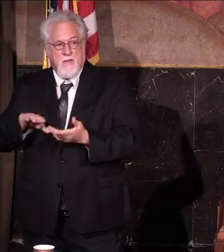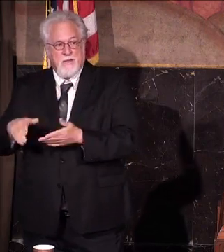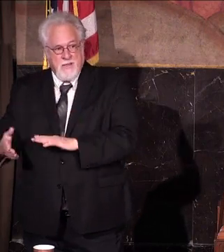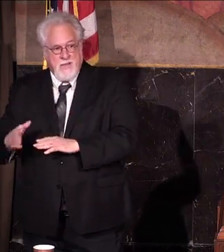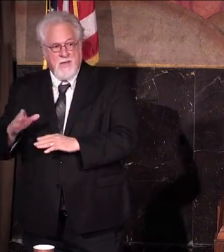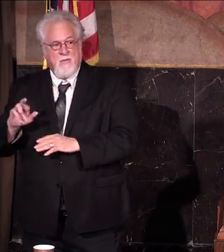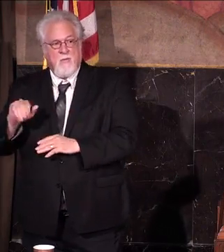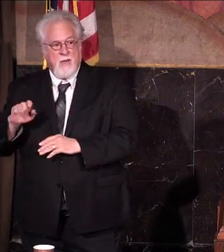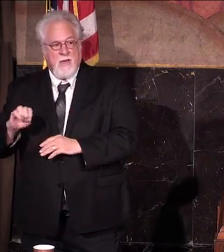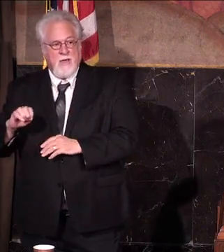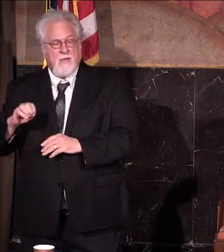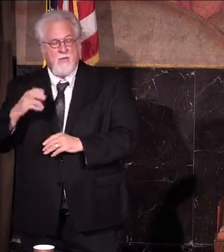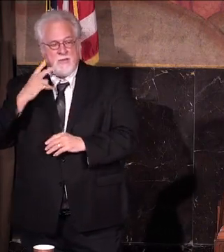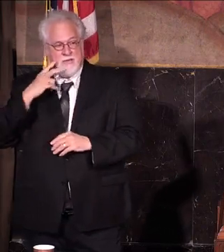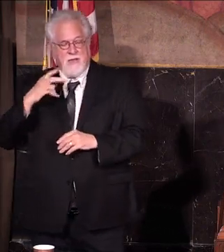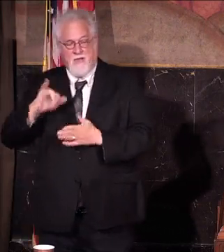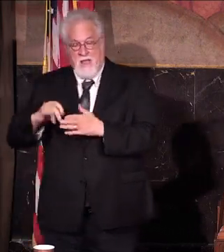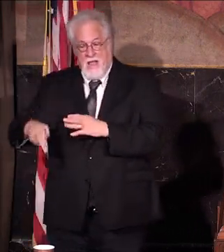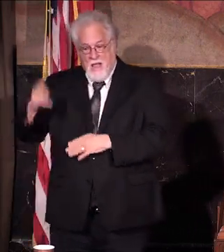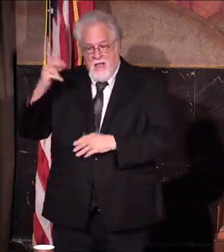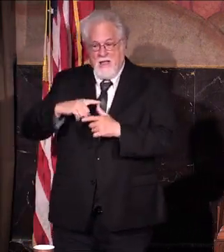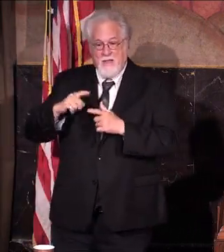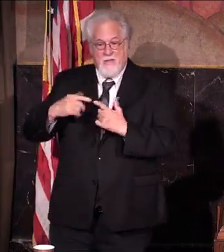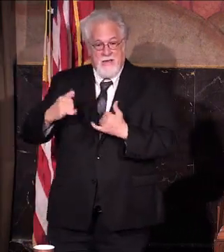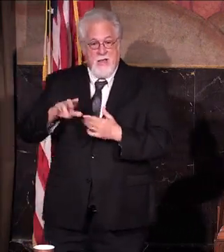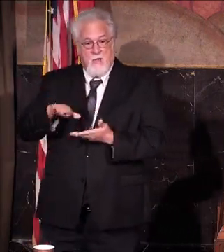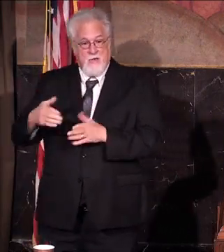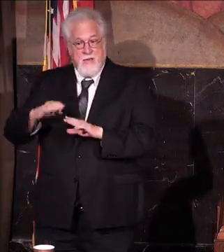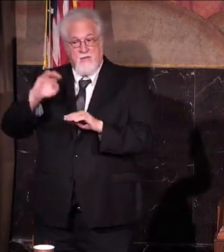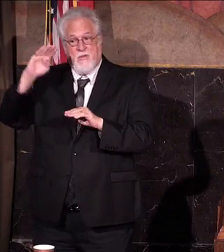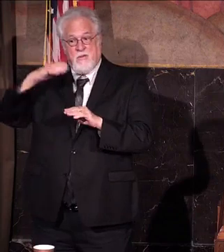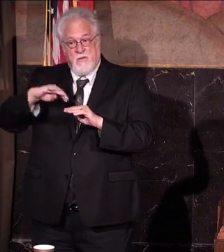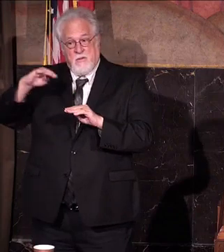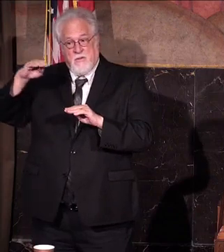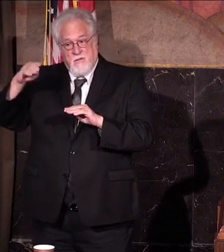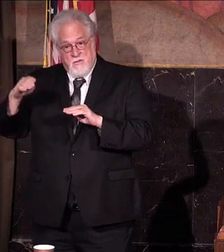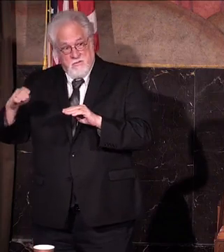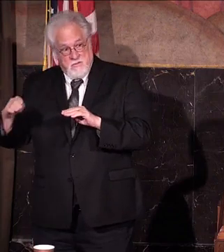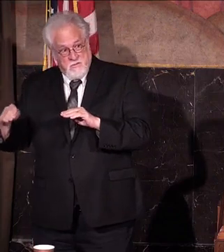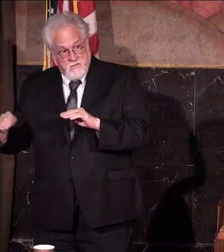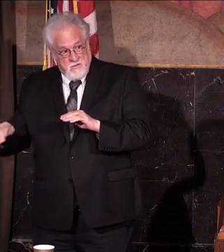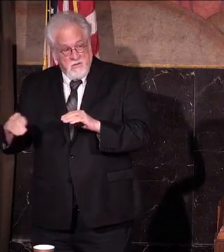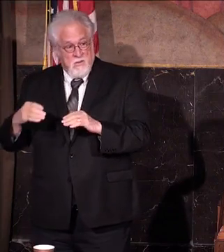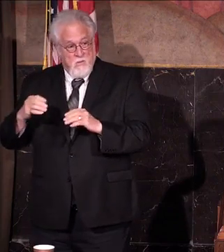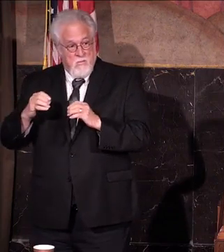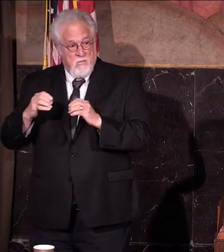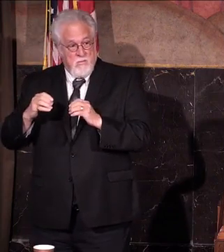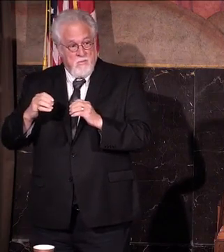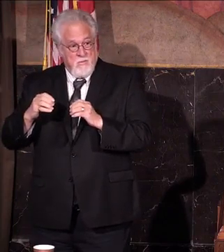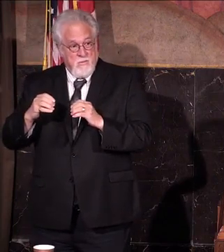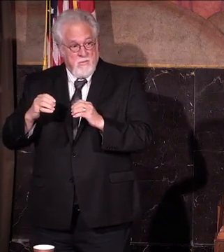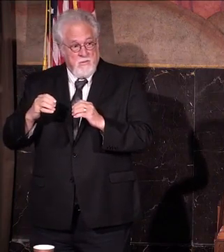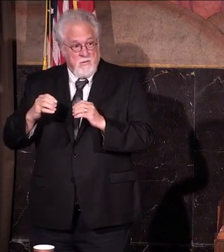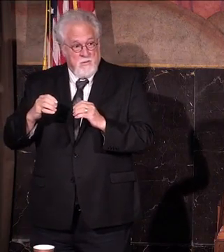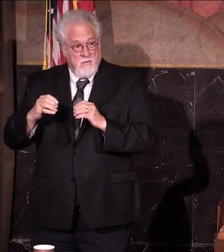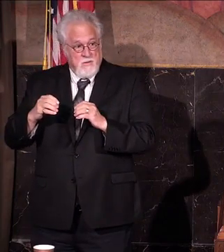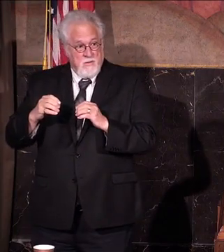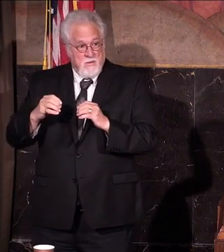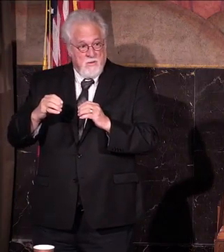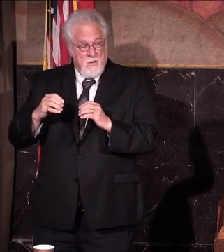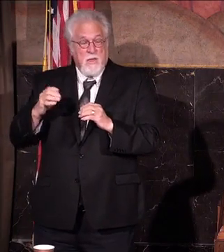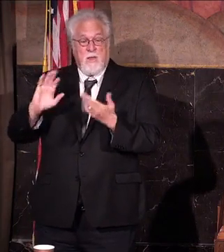Right. We expect to see the death rate spike to a smaller degree than maybe the spike of deaths we saw in